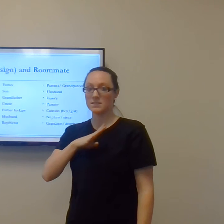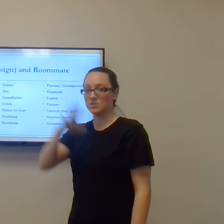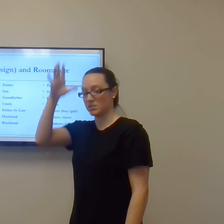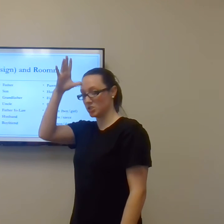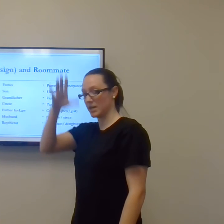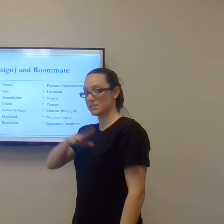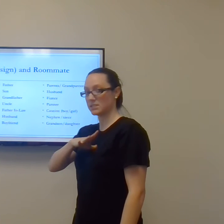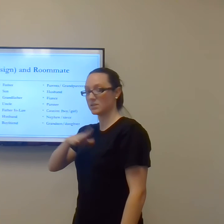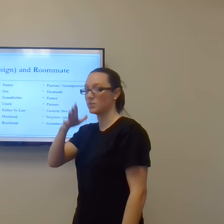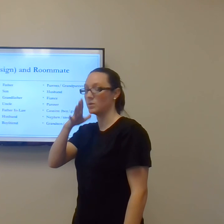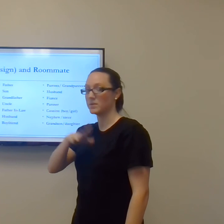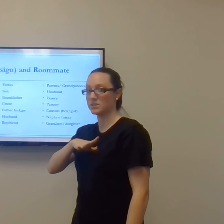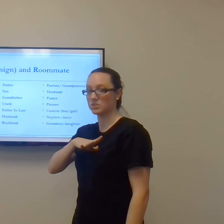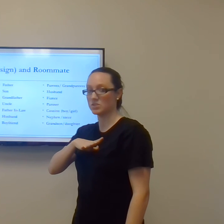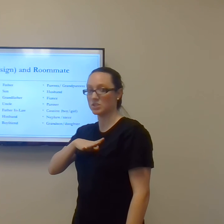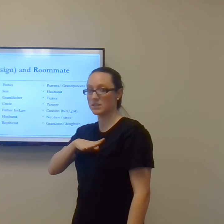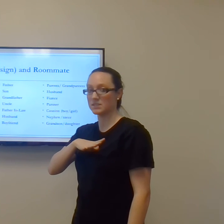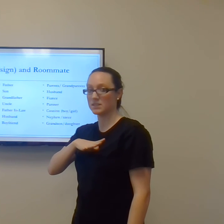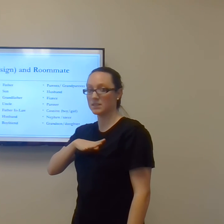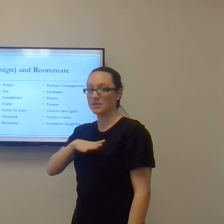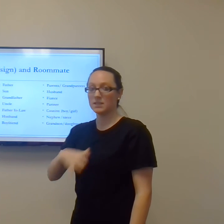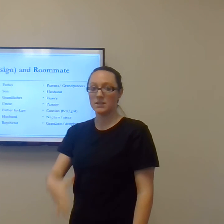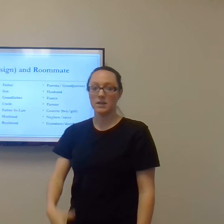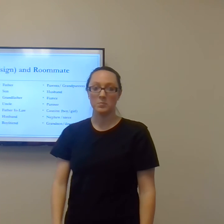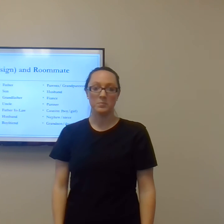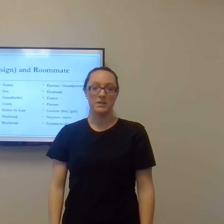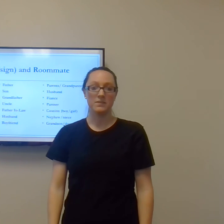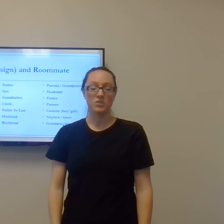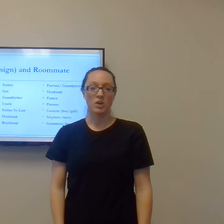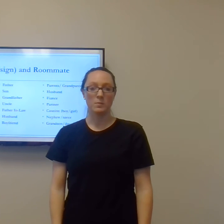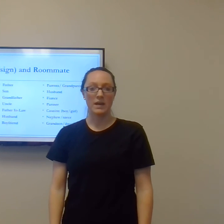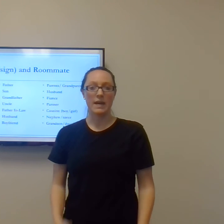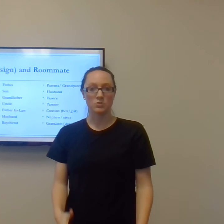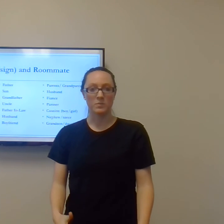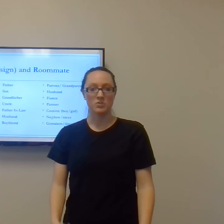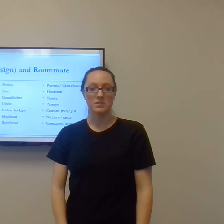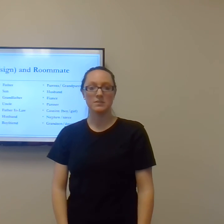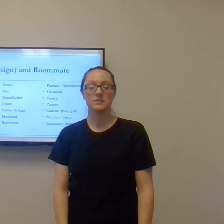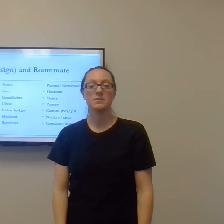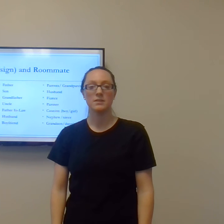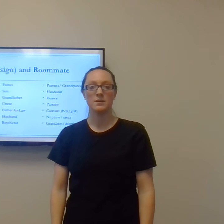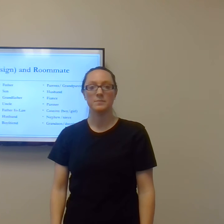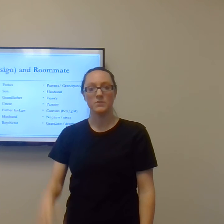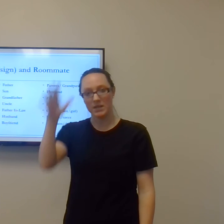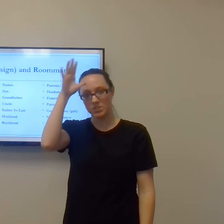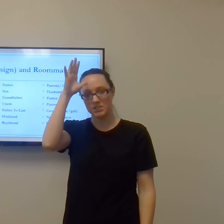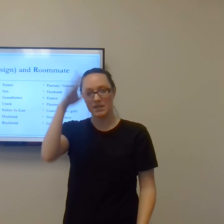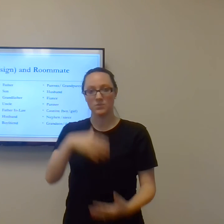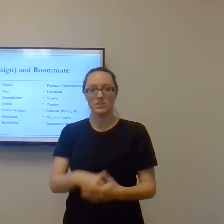to the chest, and women is to the chest. But if you're talking about an actual person, you kind of just stay in the region.